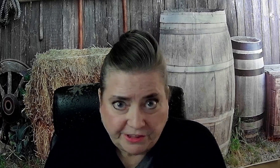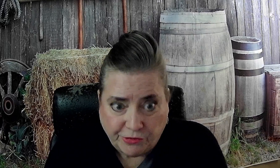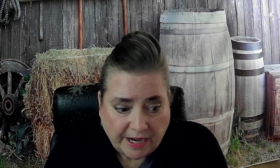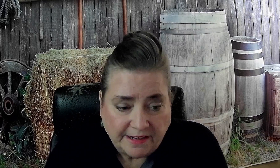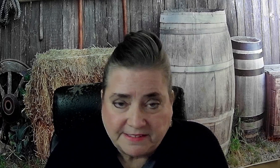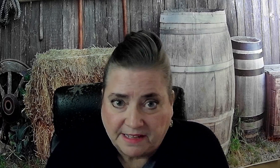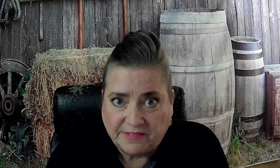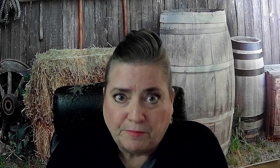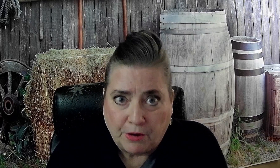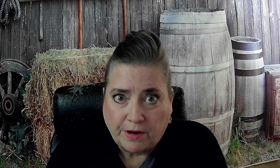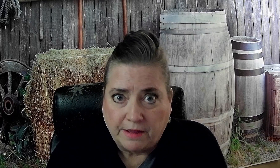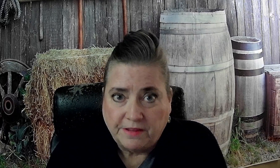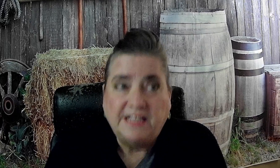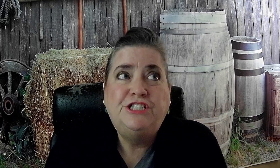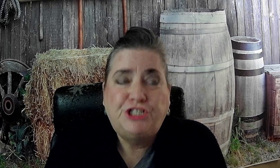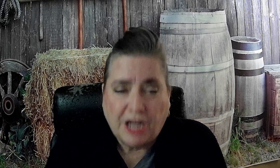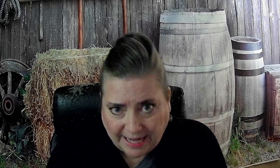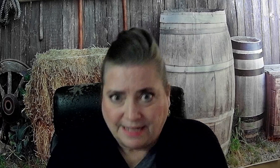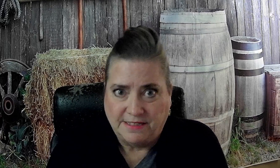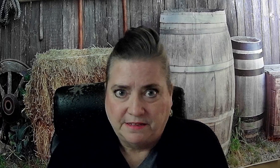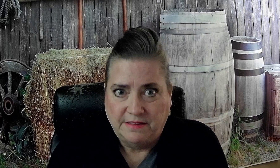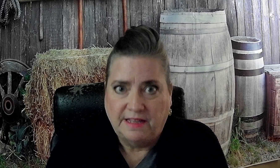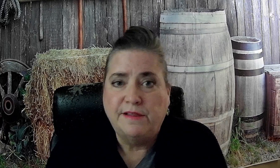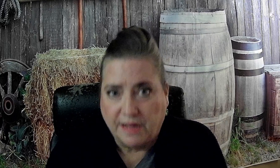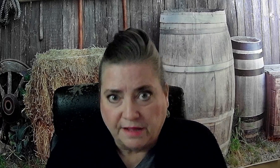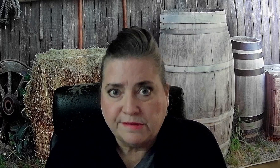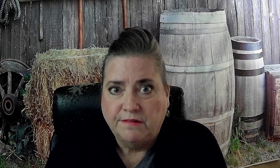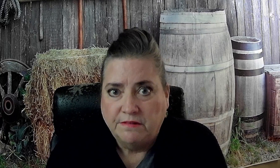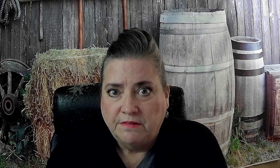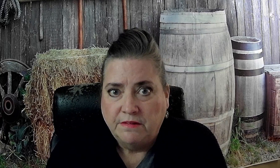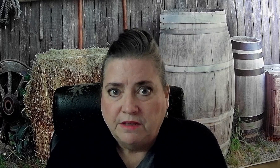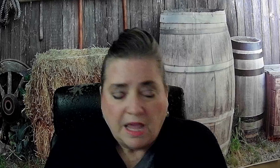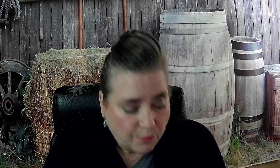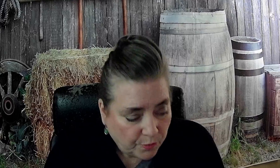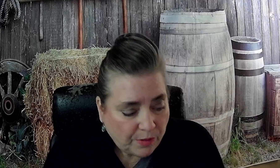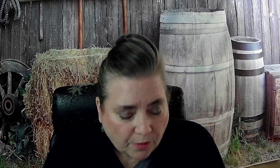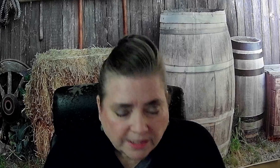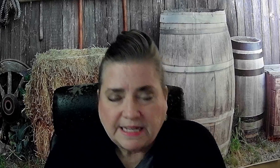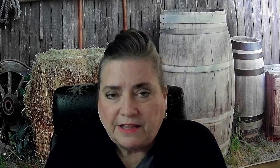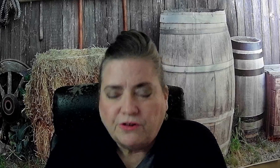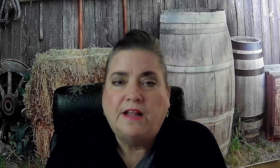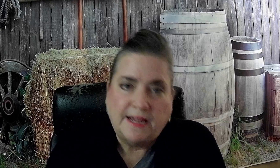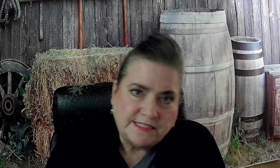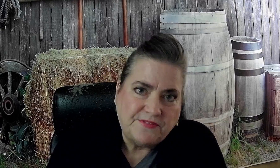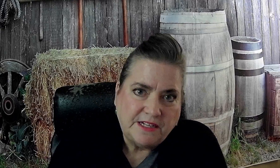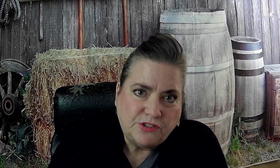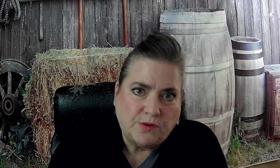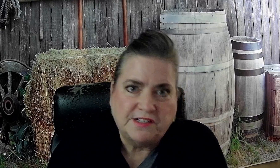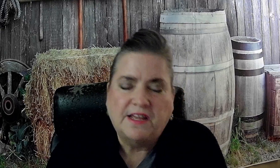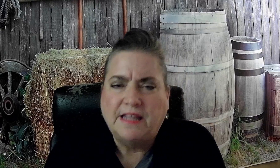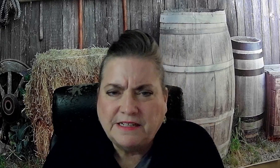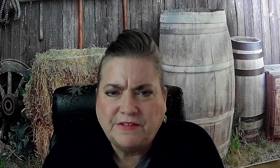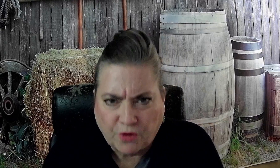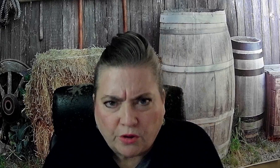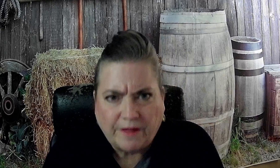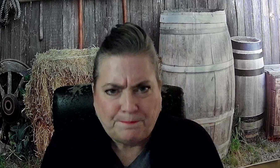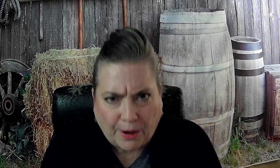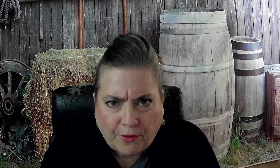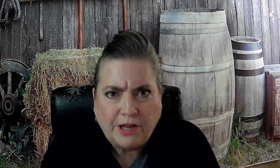United States of America, the giant that is us. And when we work together collectively towards a collective goal of burying you at the